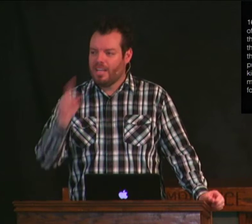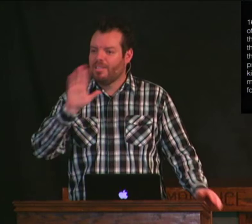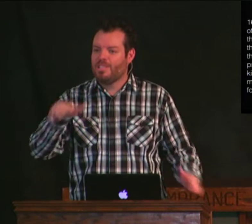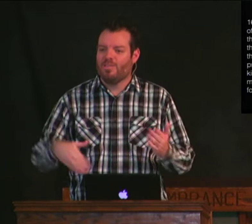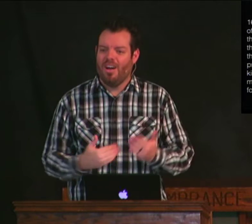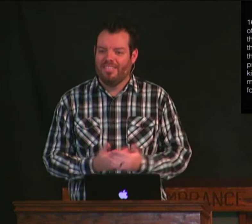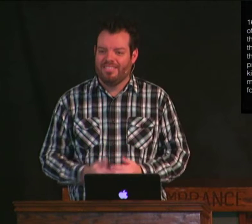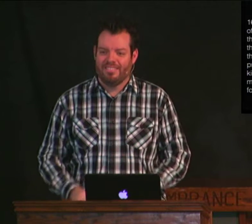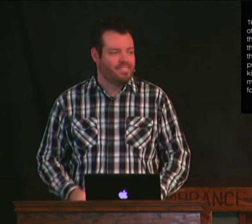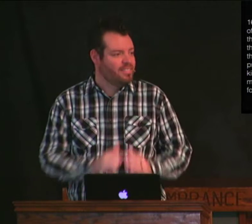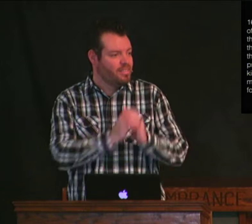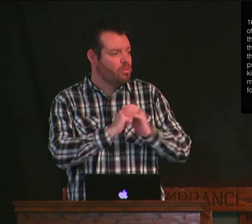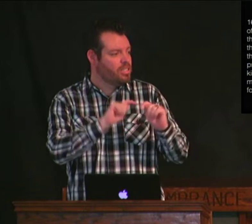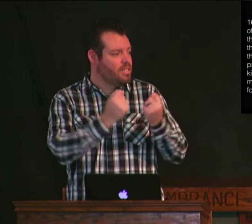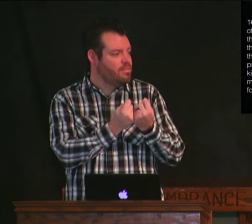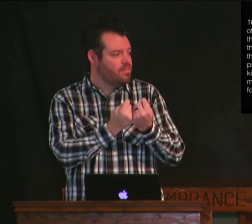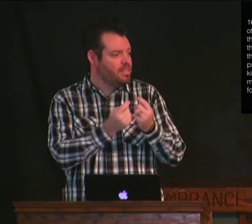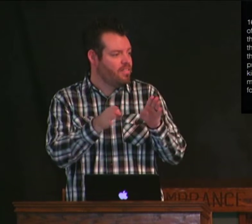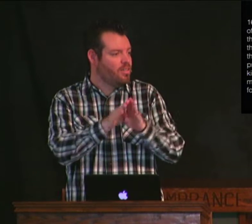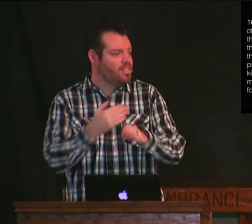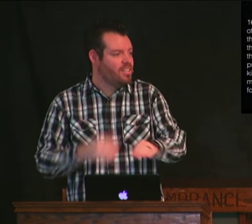God bless you all. Worship team, you have a closing song?